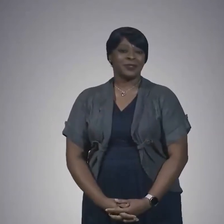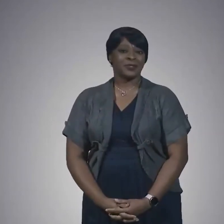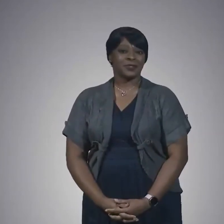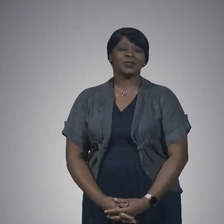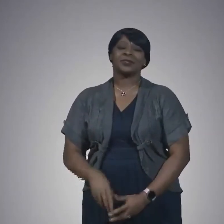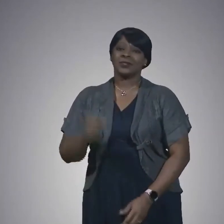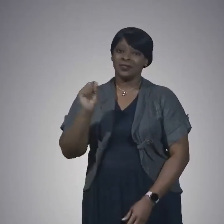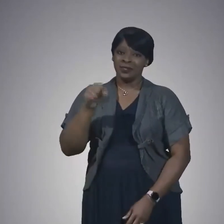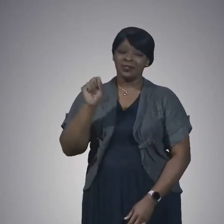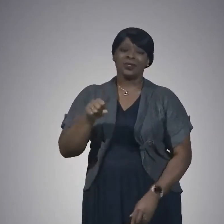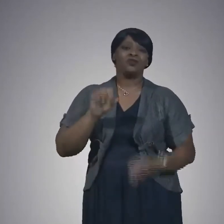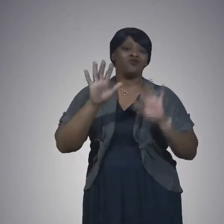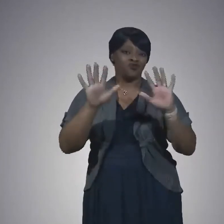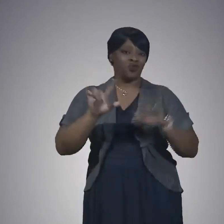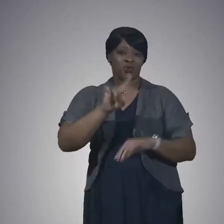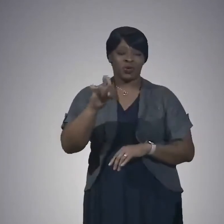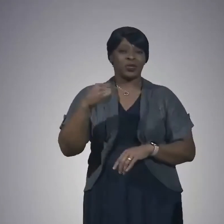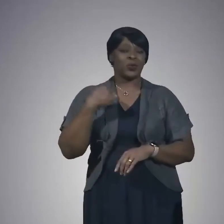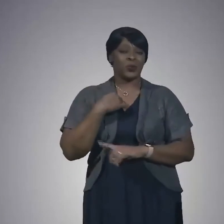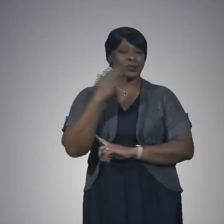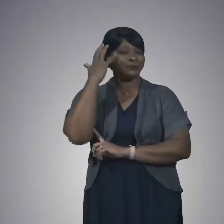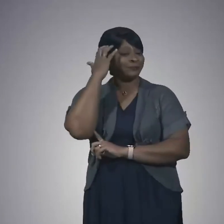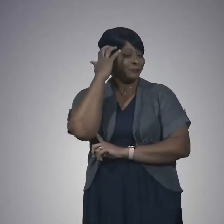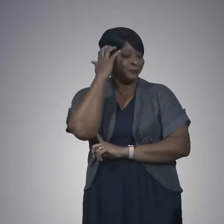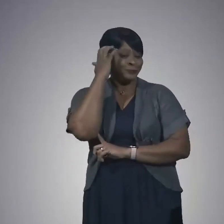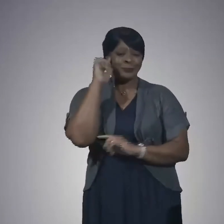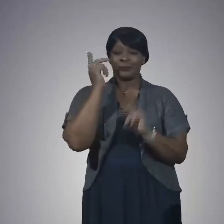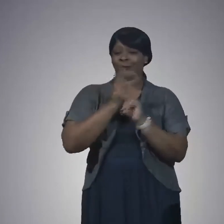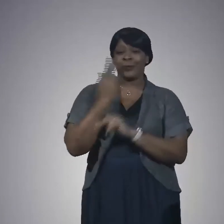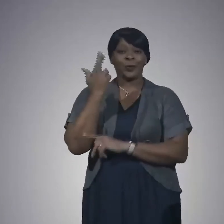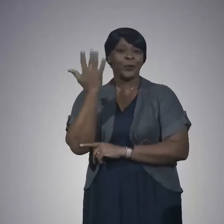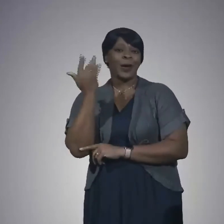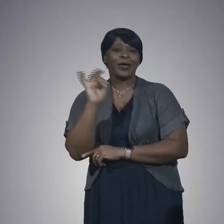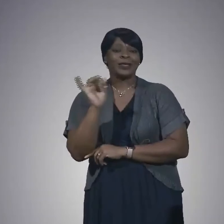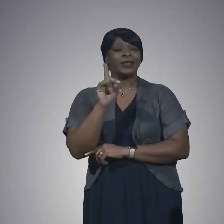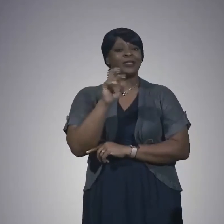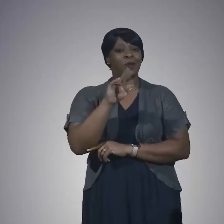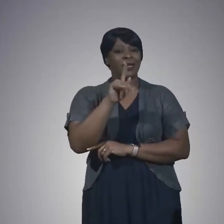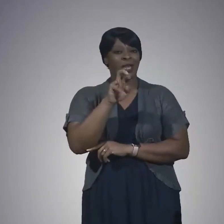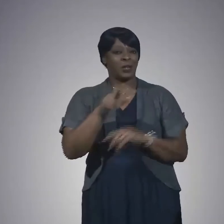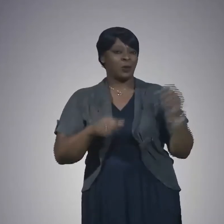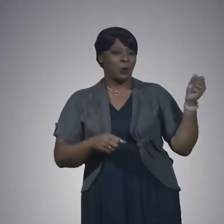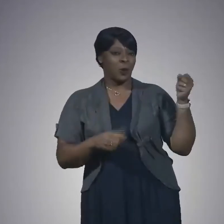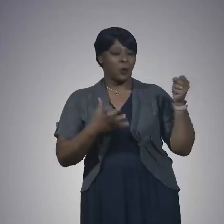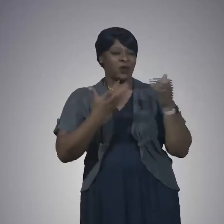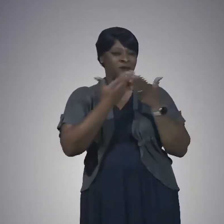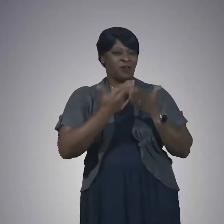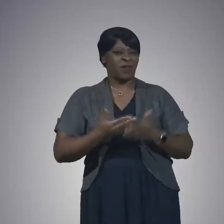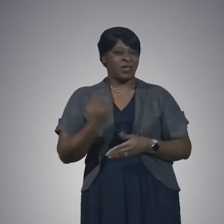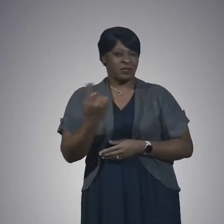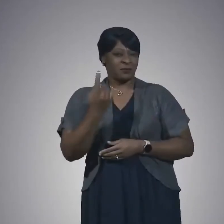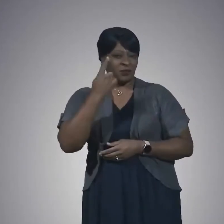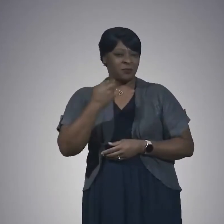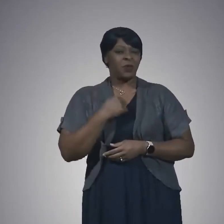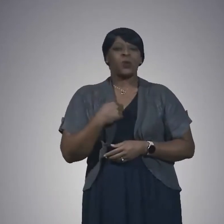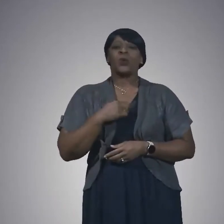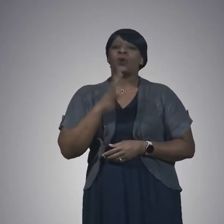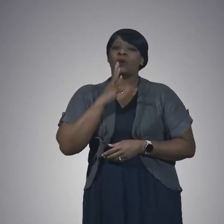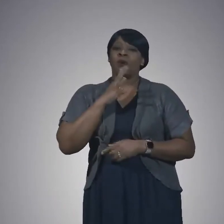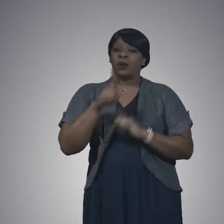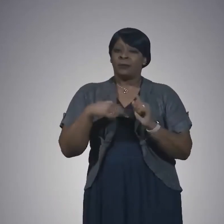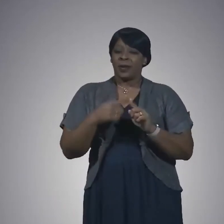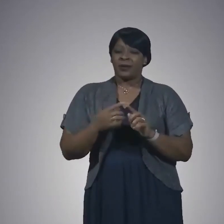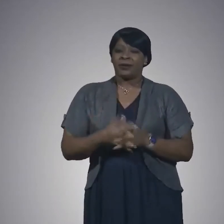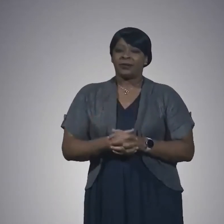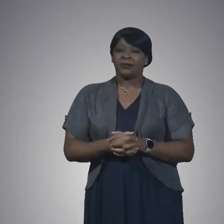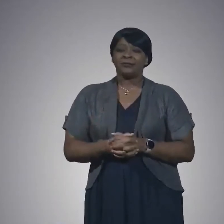You asked a great question. We all scratch our head every day. And Dr. Taylor, if you just stand by, because I want you to verify something we've talked about. Now,